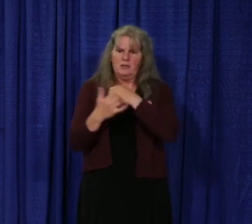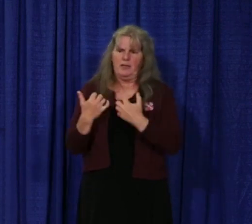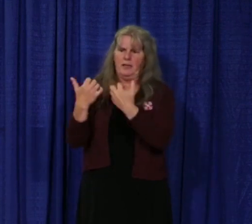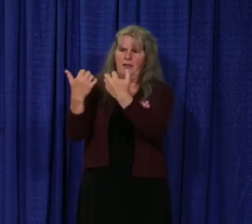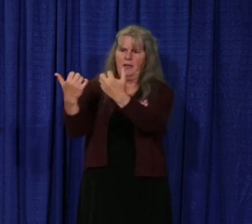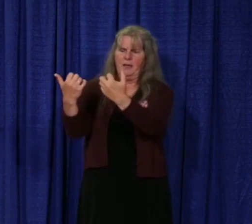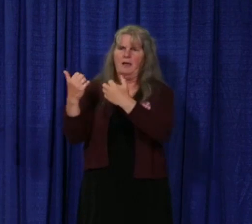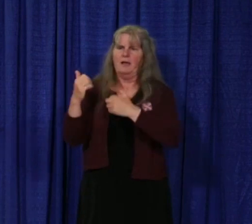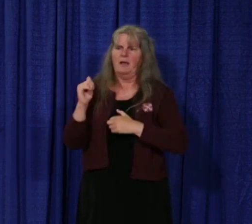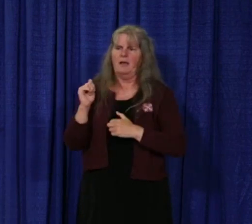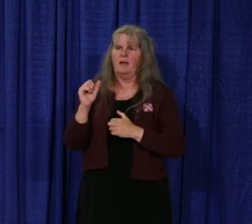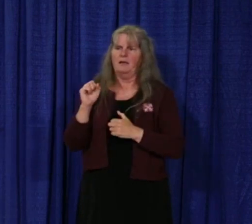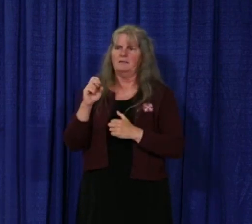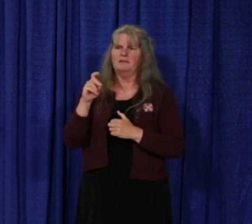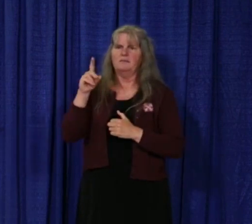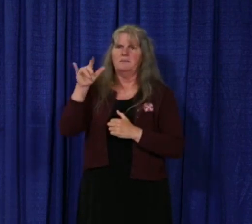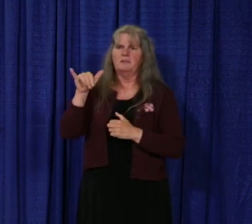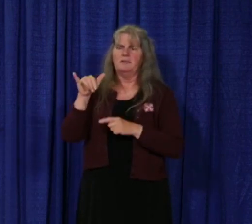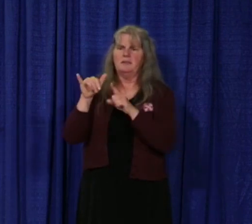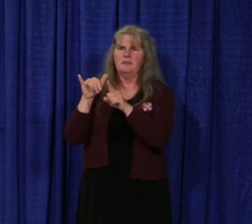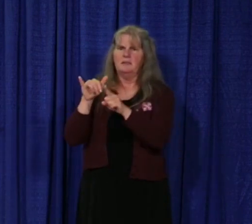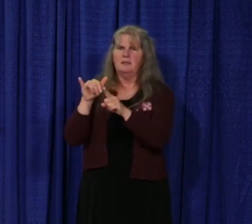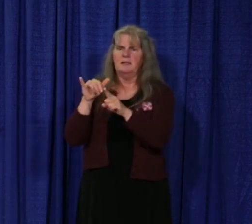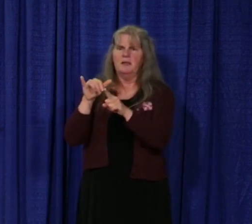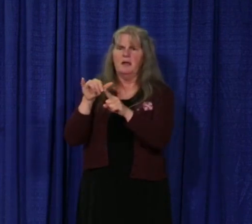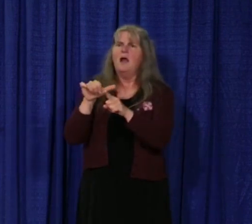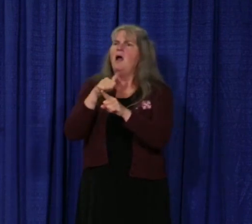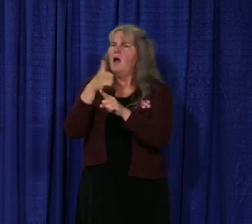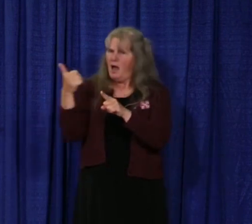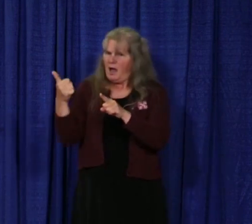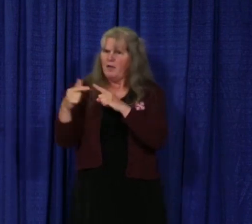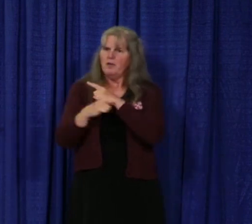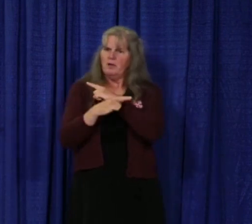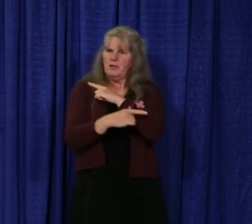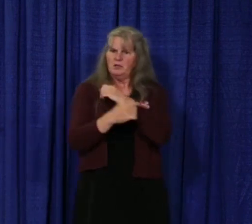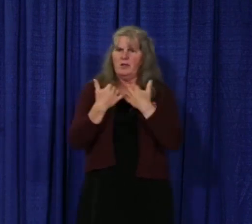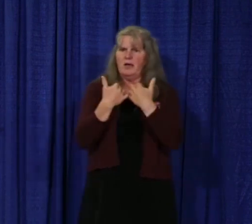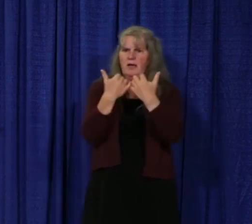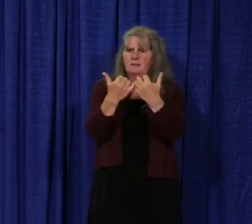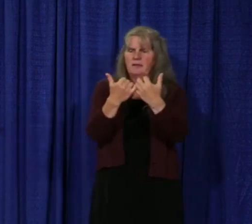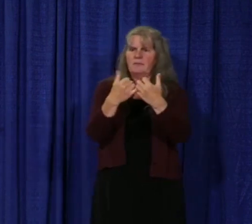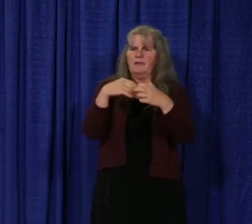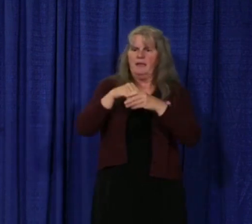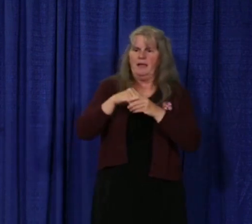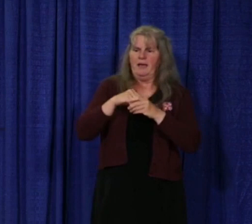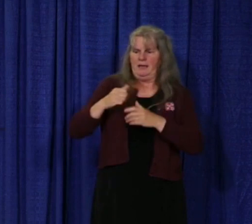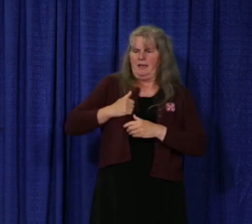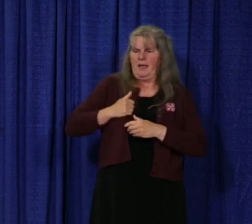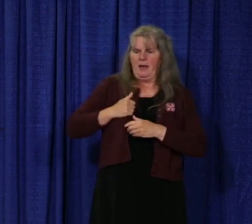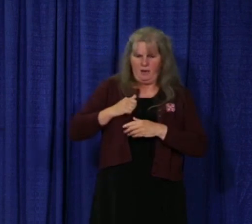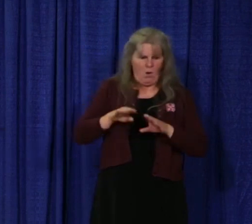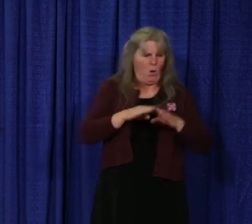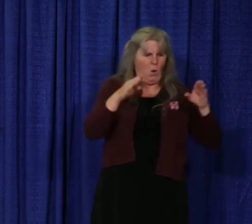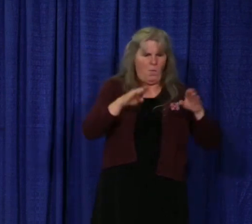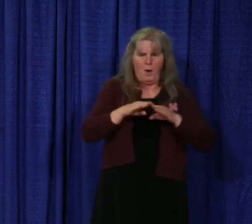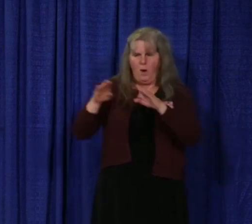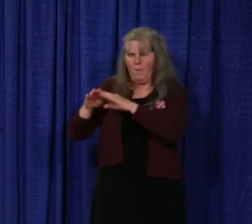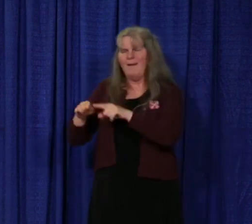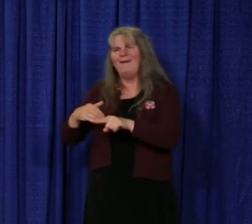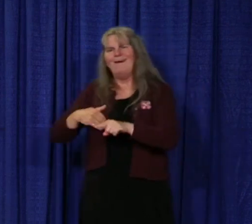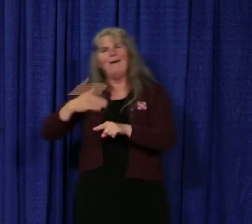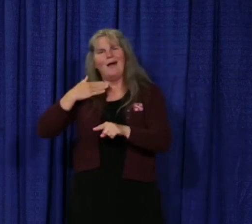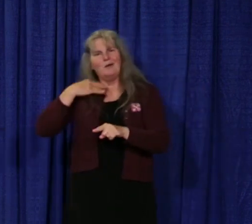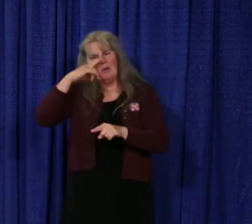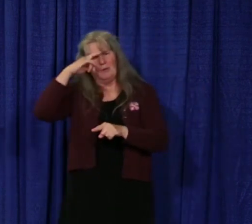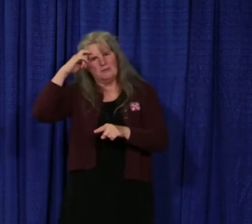another issue we're getting some blowback on, there have been other legislative assemblies meeting across the country. I know it is summertime and a lot of